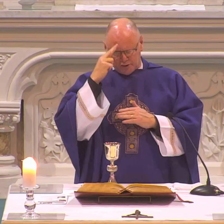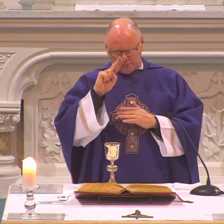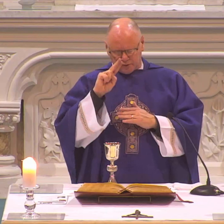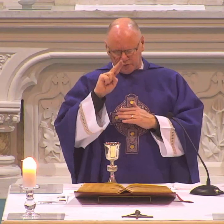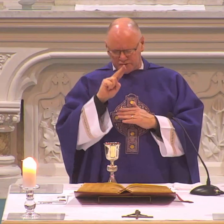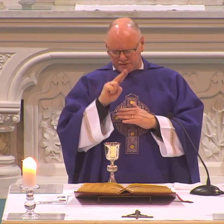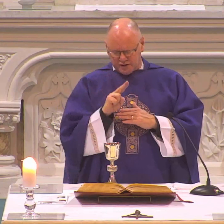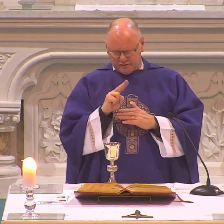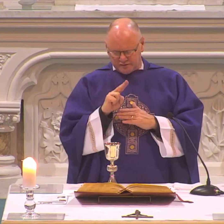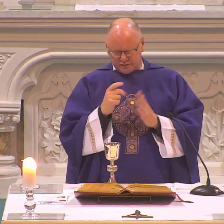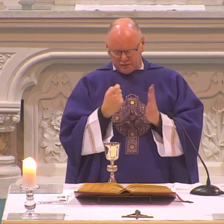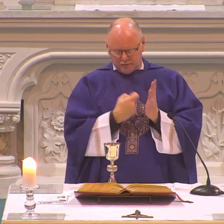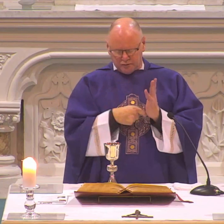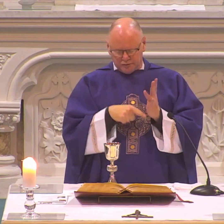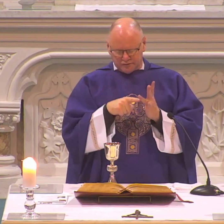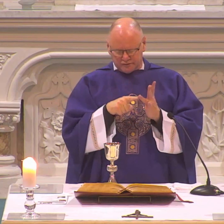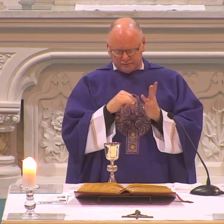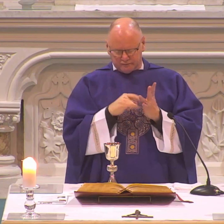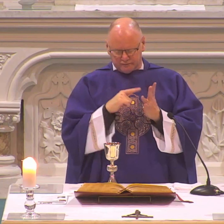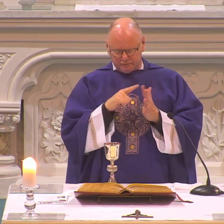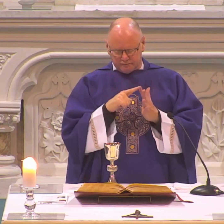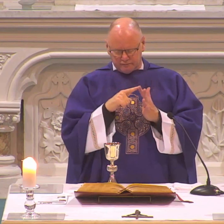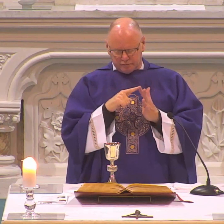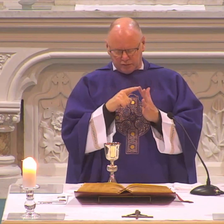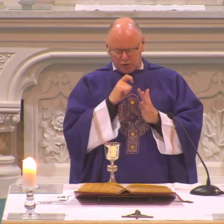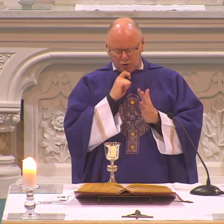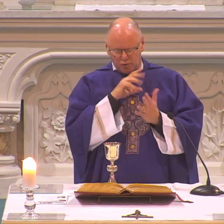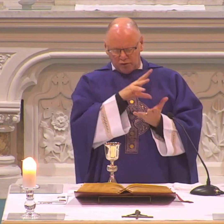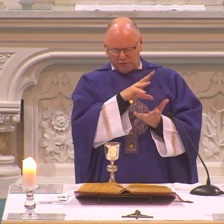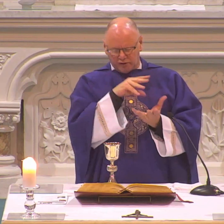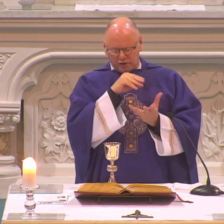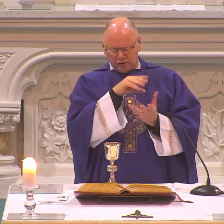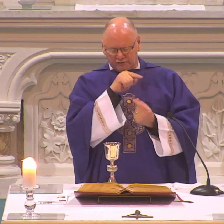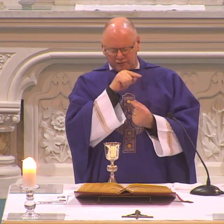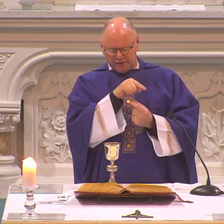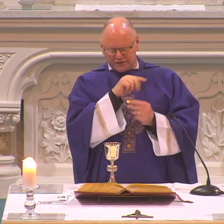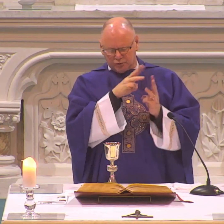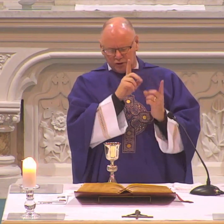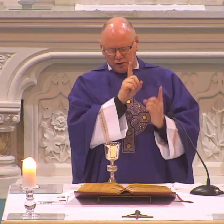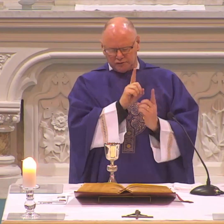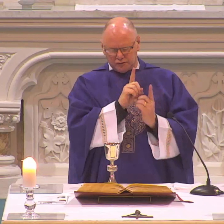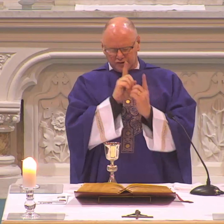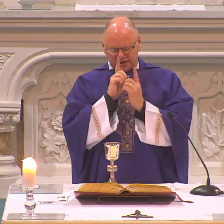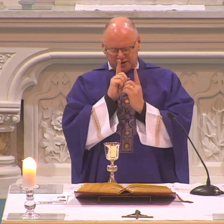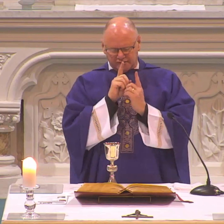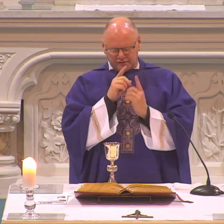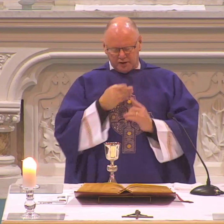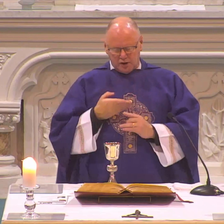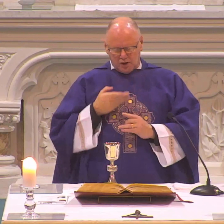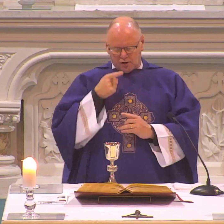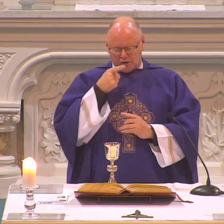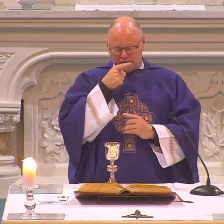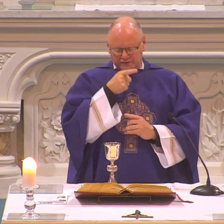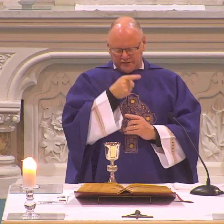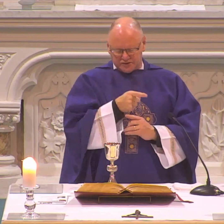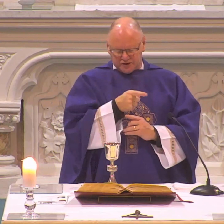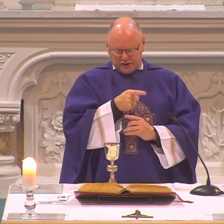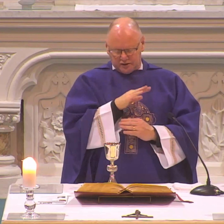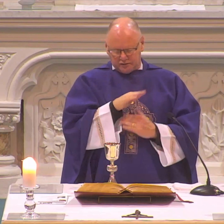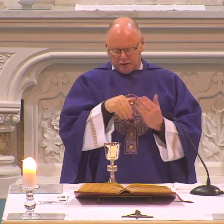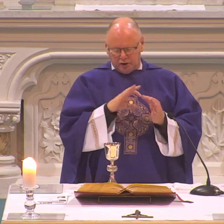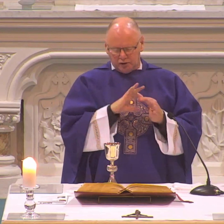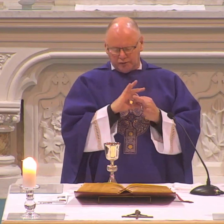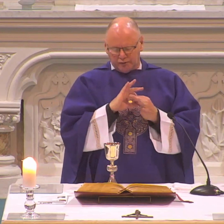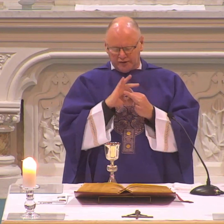Remember your servant, Rose, whom you have called from this world to yourself. Grant that she